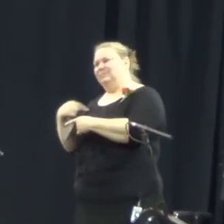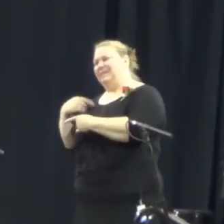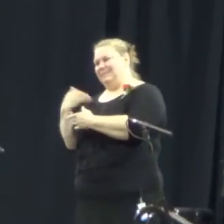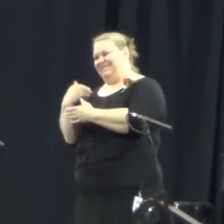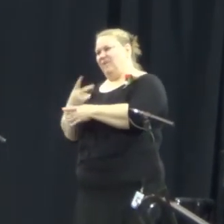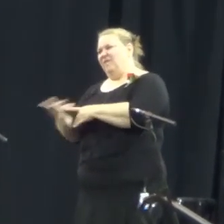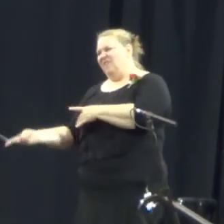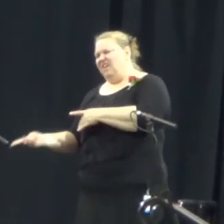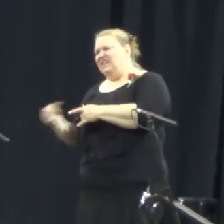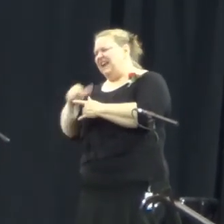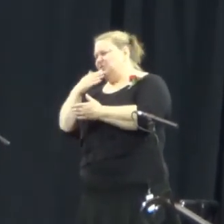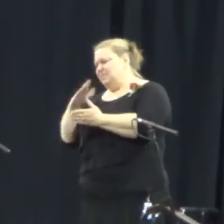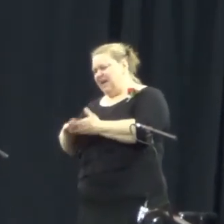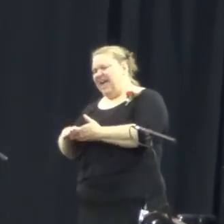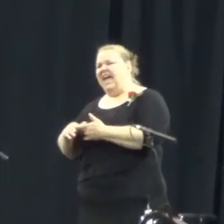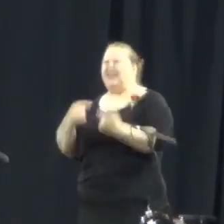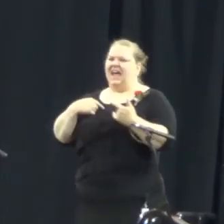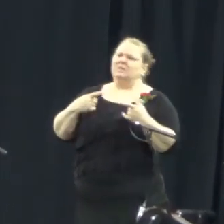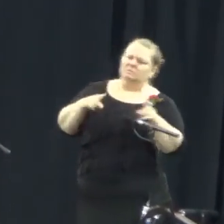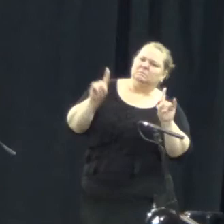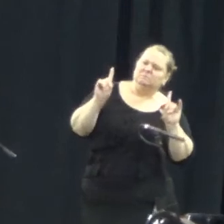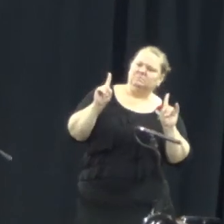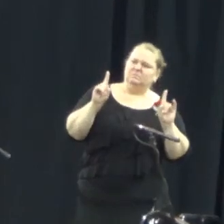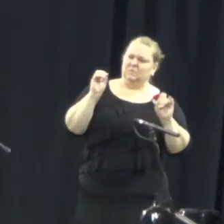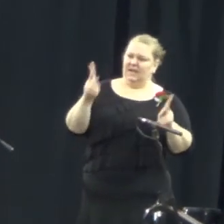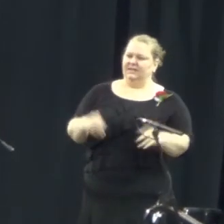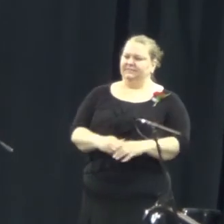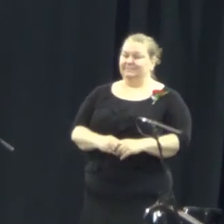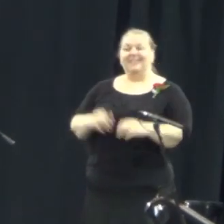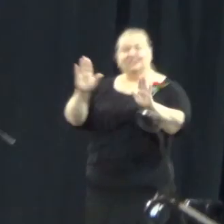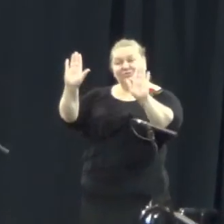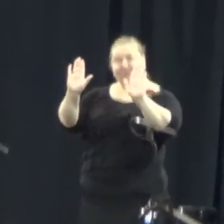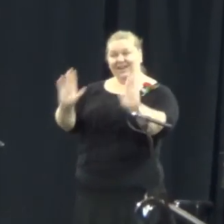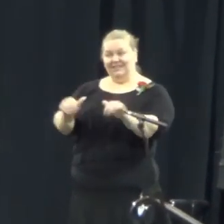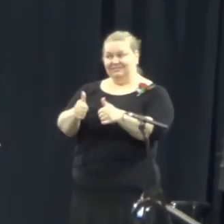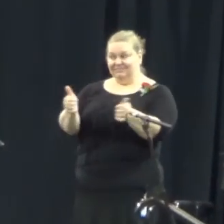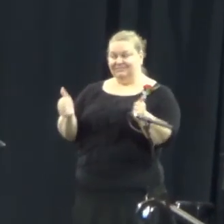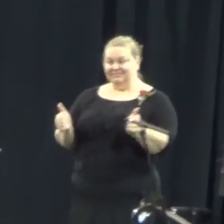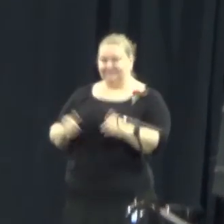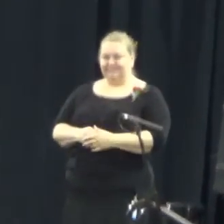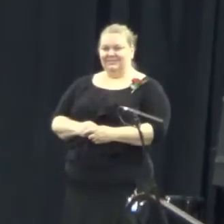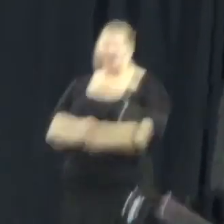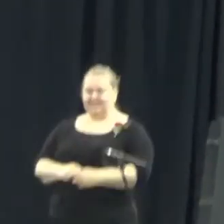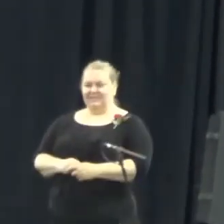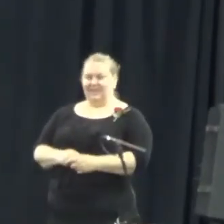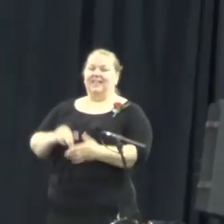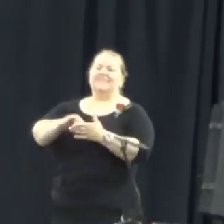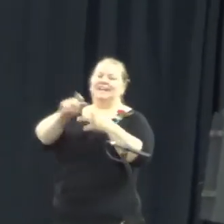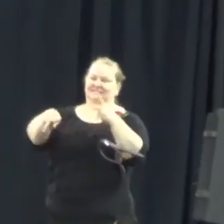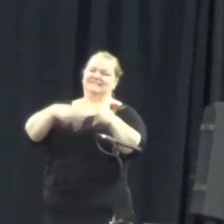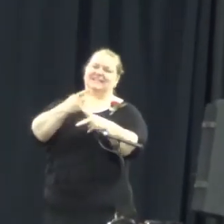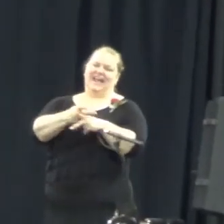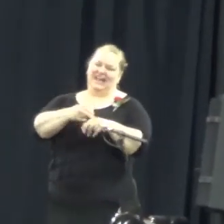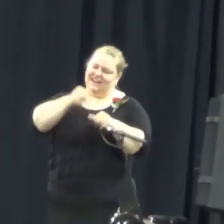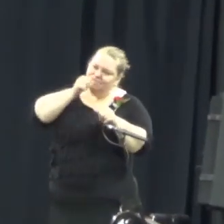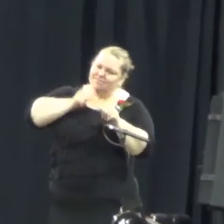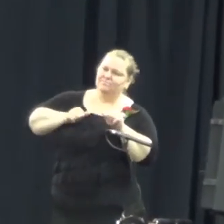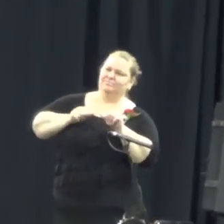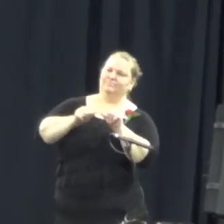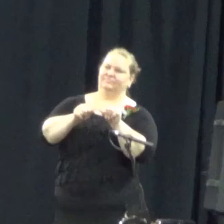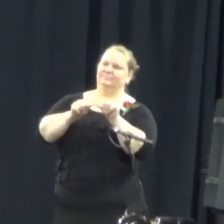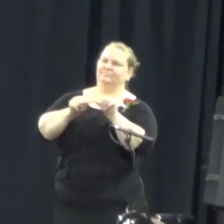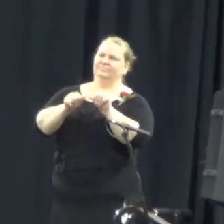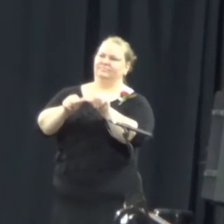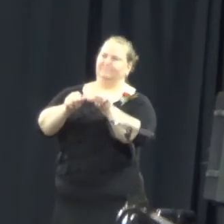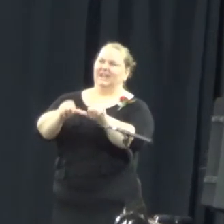wasn't so bad, I came out the other end. And that's great. And that's the kind of persistence that